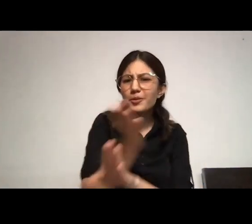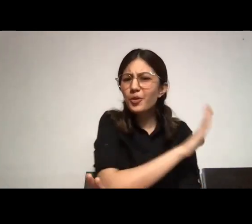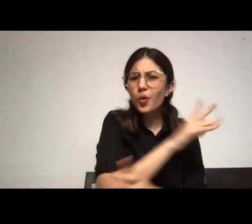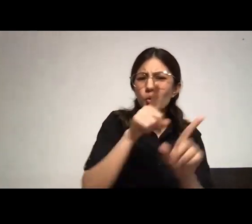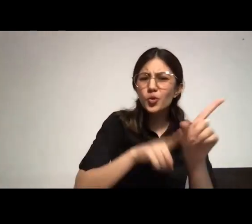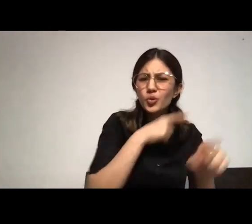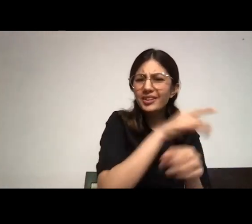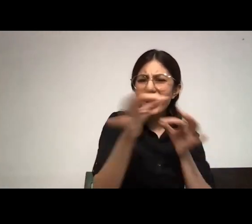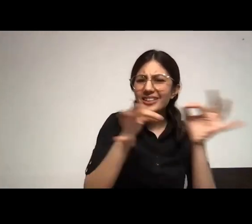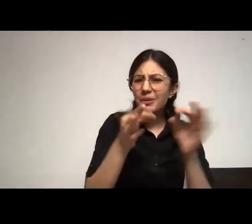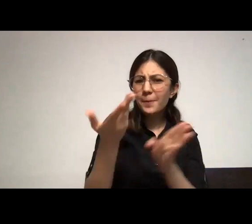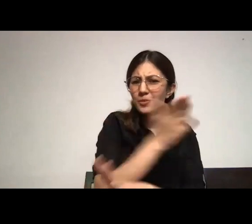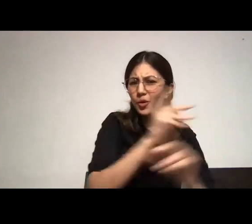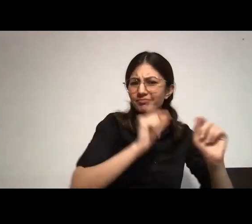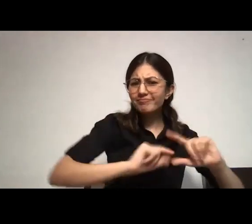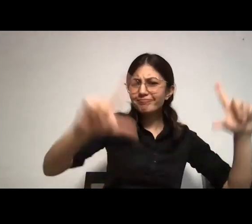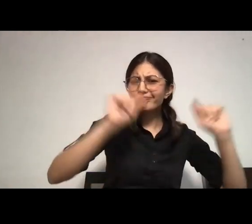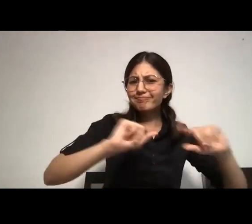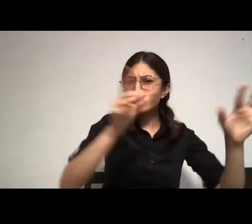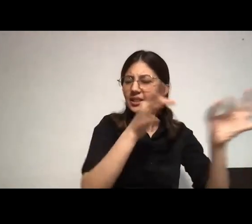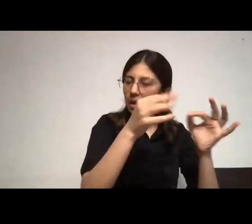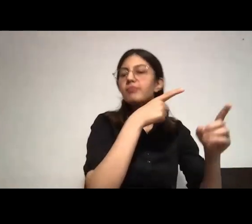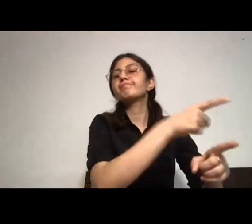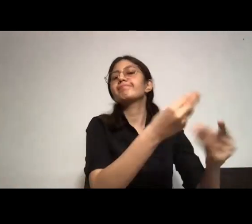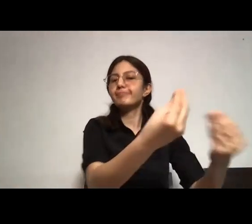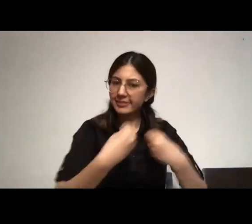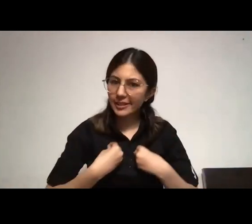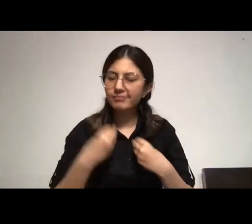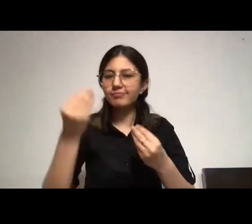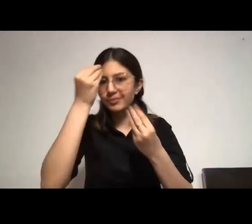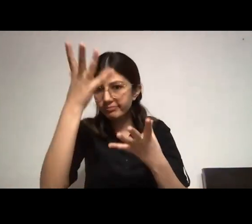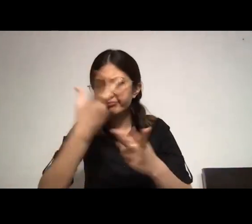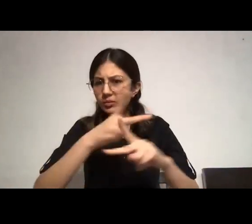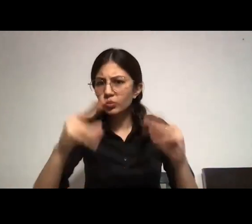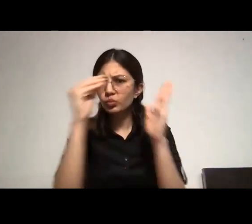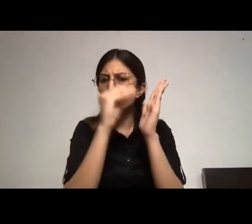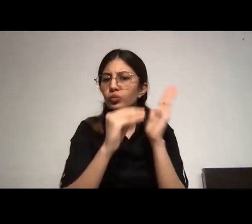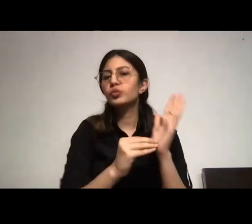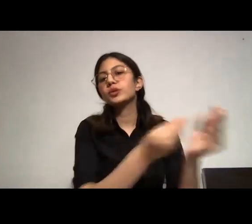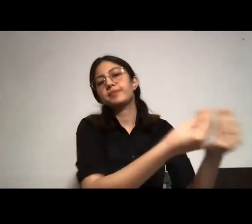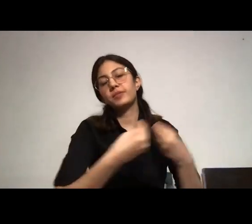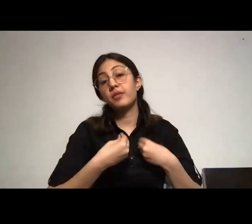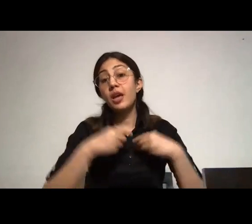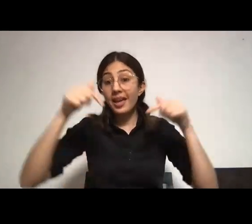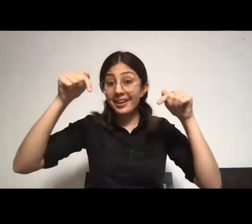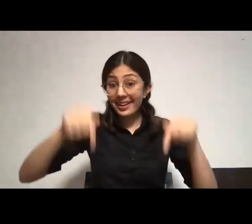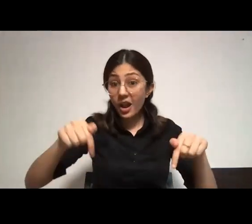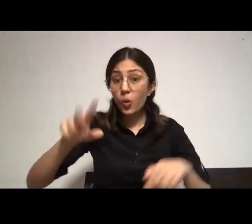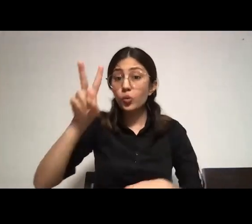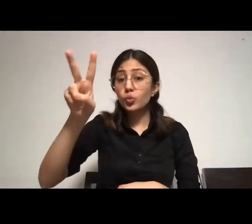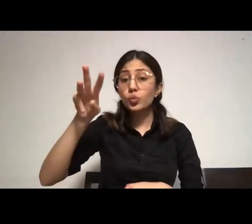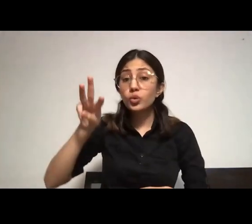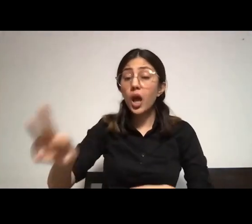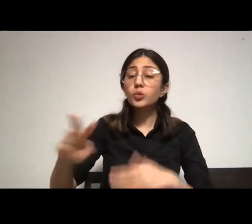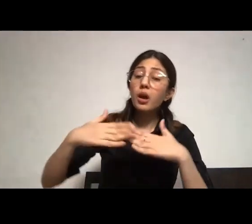the previous presentations. And right now we have over 2000 plus questions in our platform, and